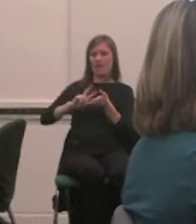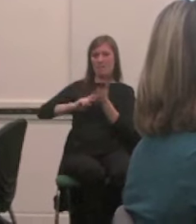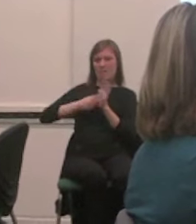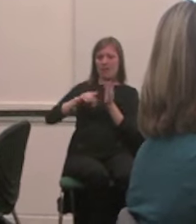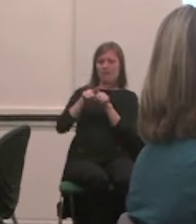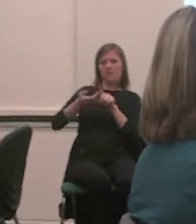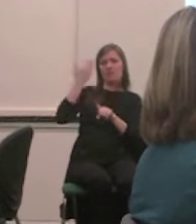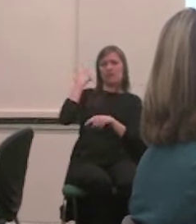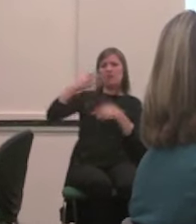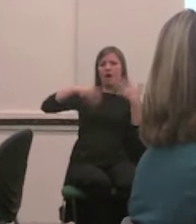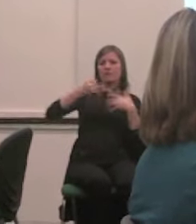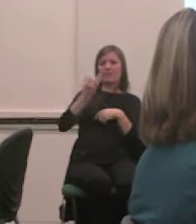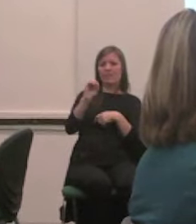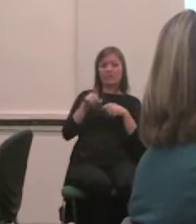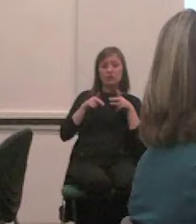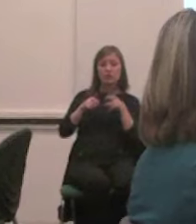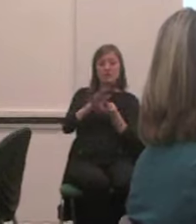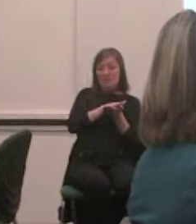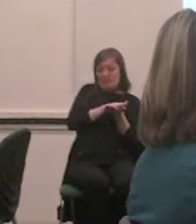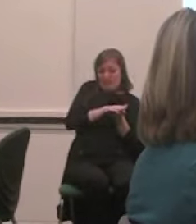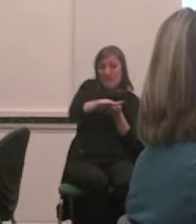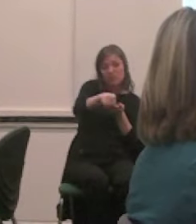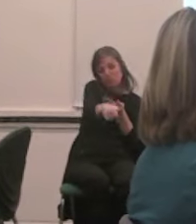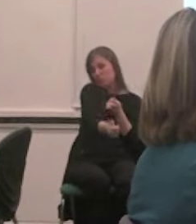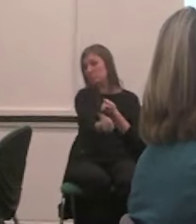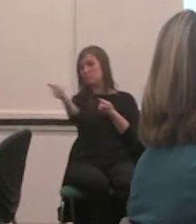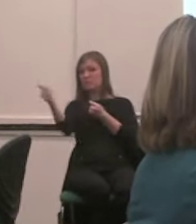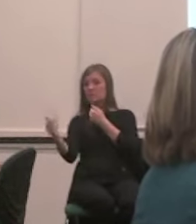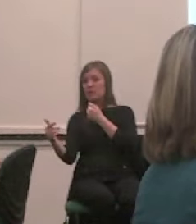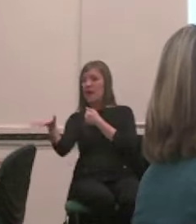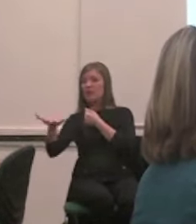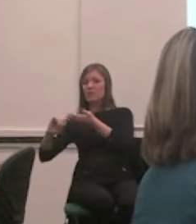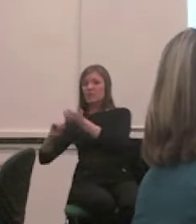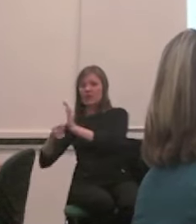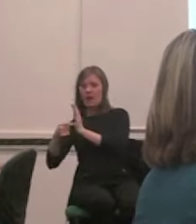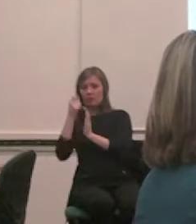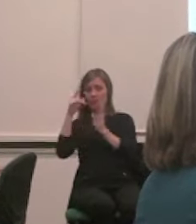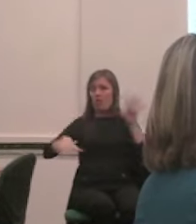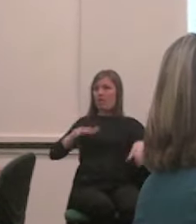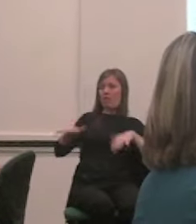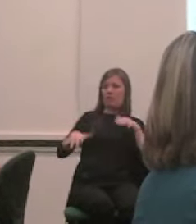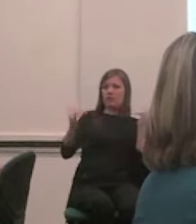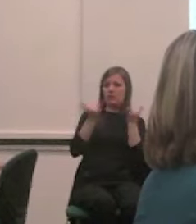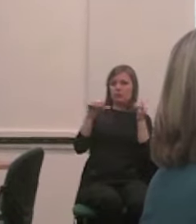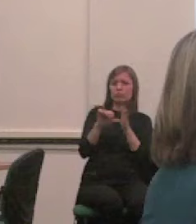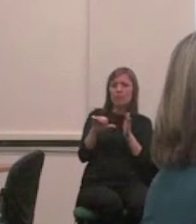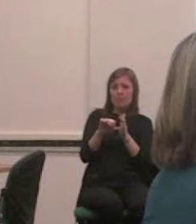just flatten entire streets and move the people to the other end of town and not realise that causes a whole heap of social